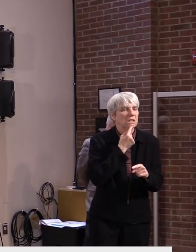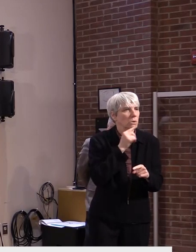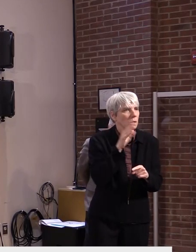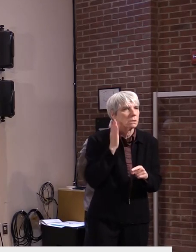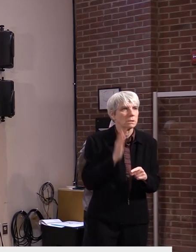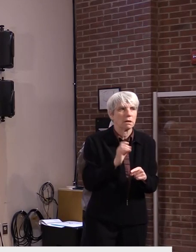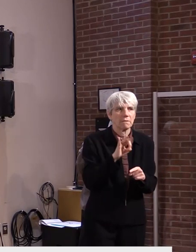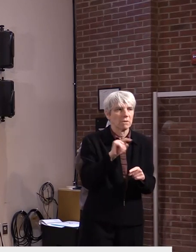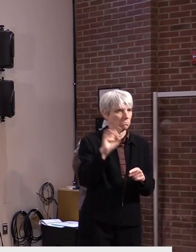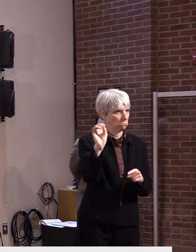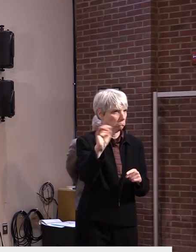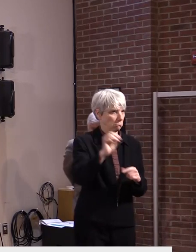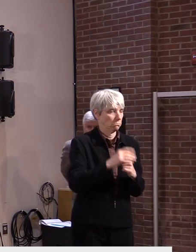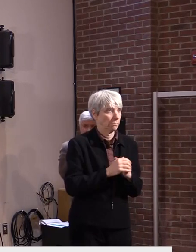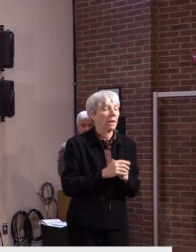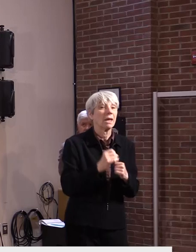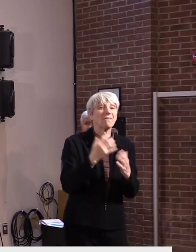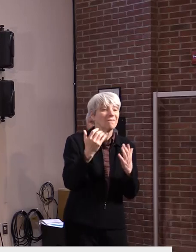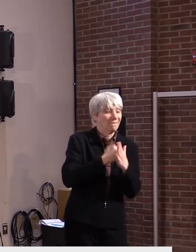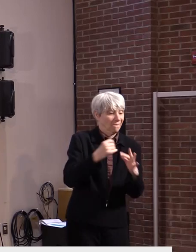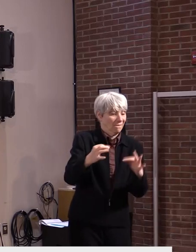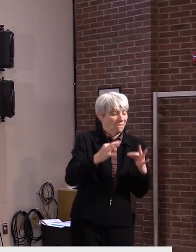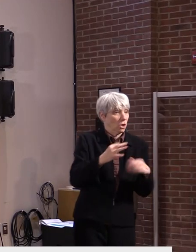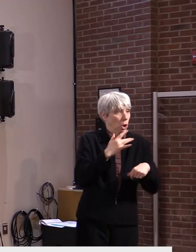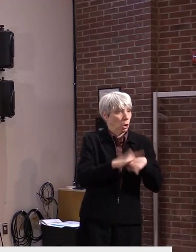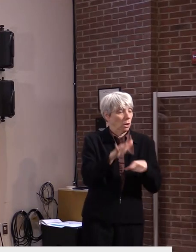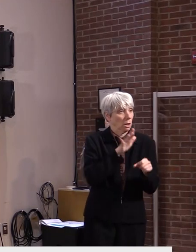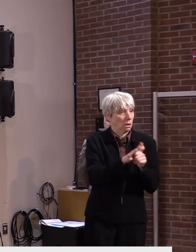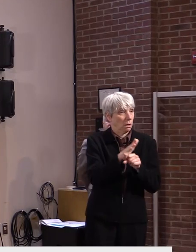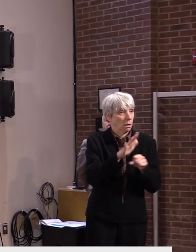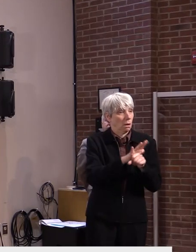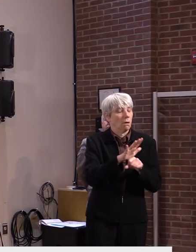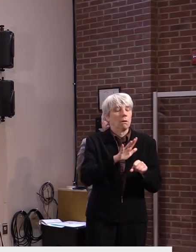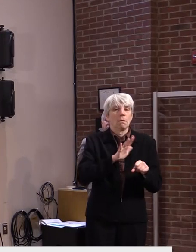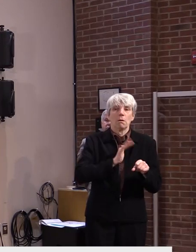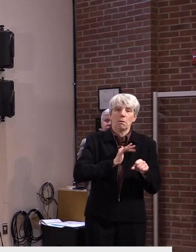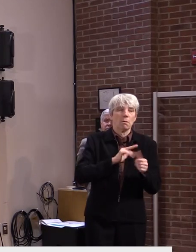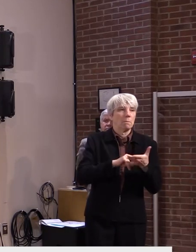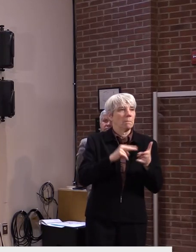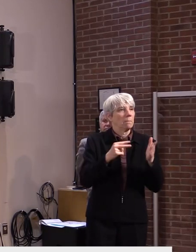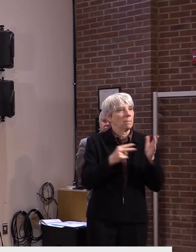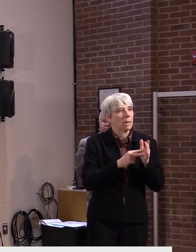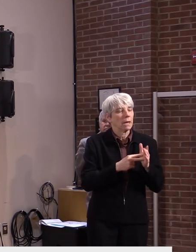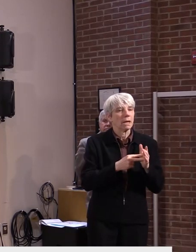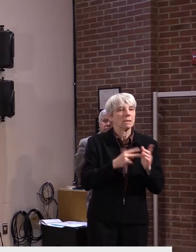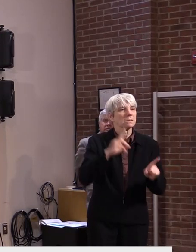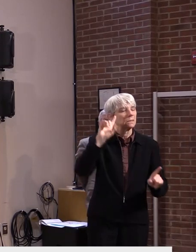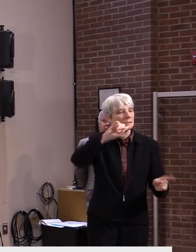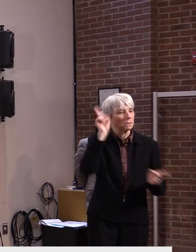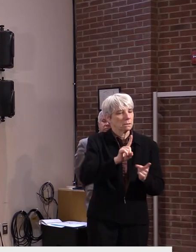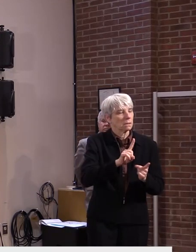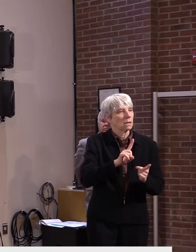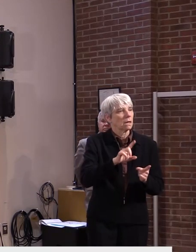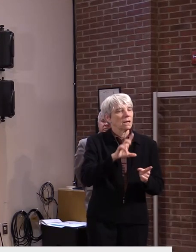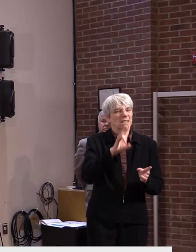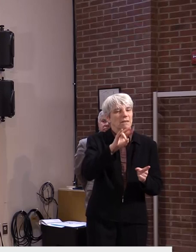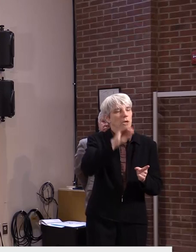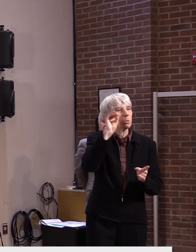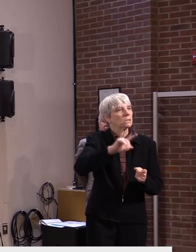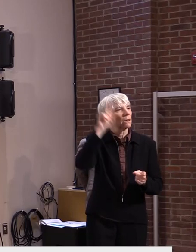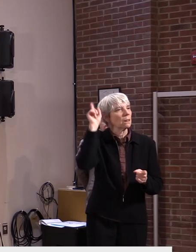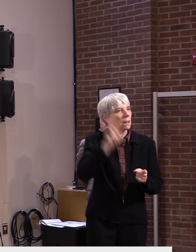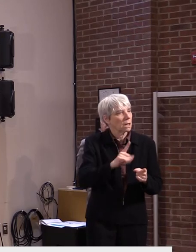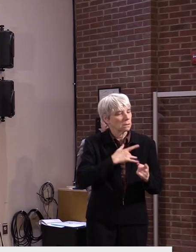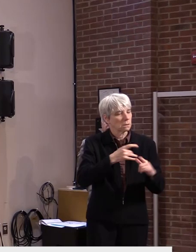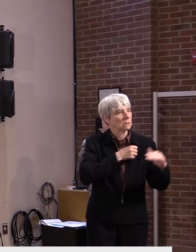enough, this treatment can reduce the number of people becoming hospitalized by 70% and